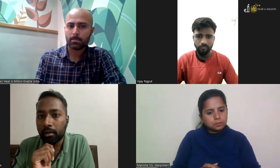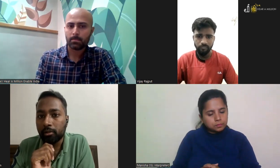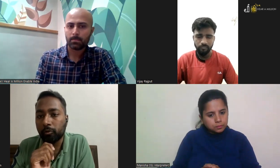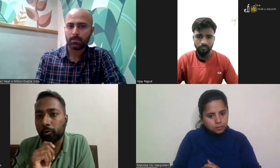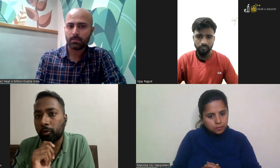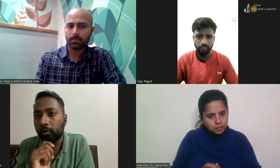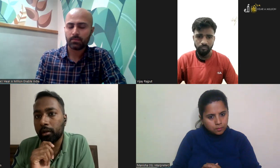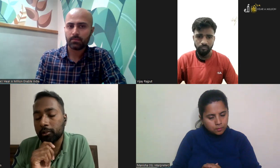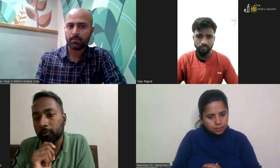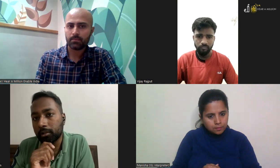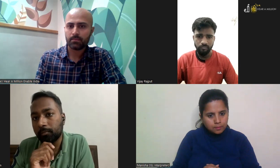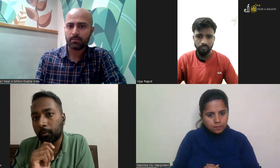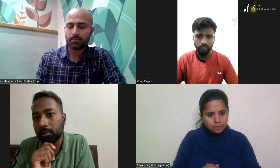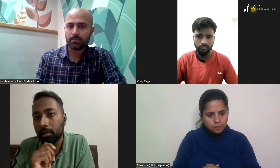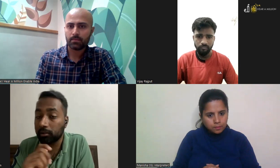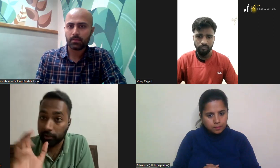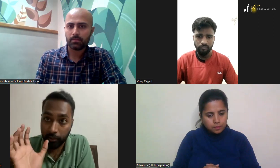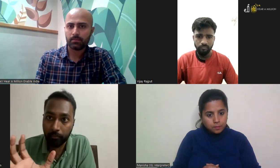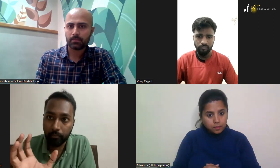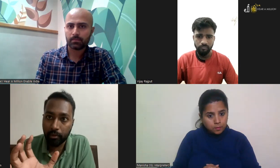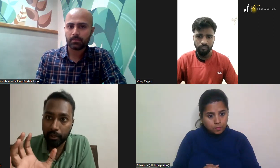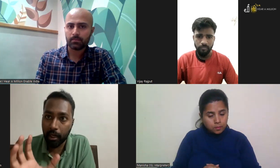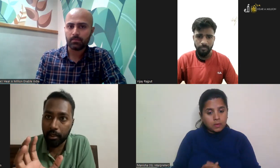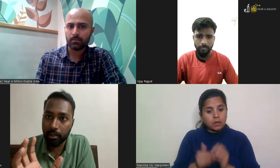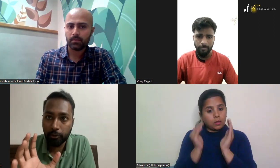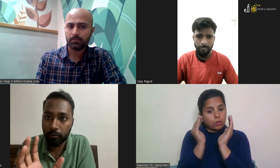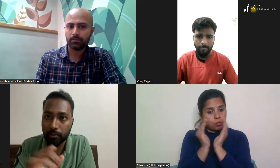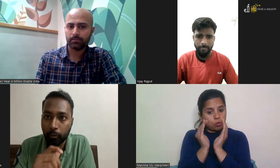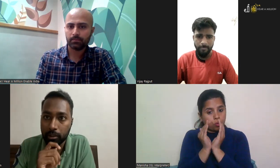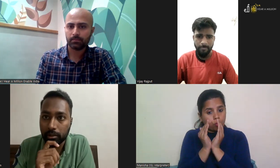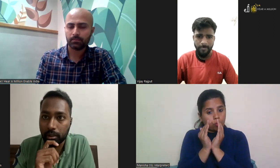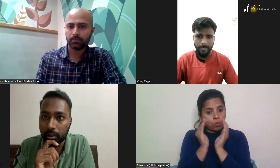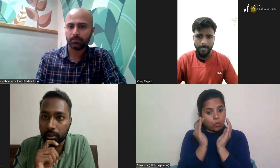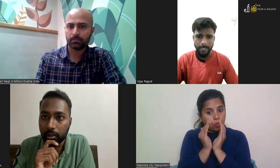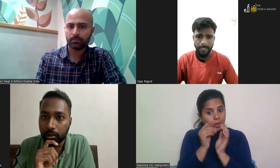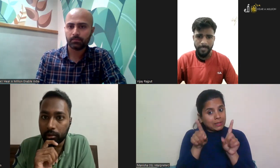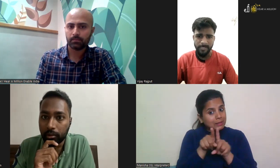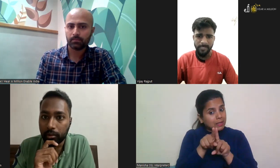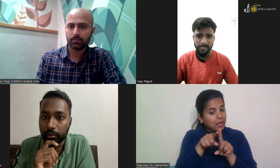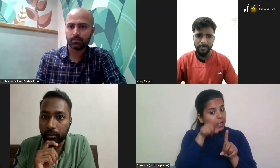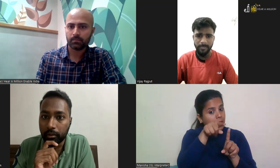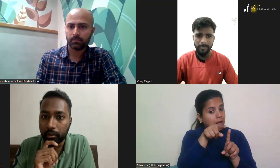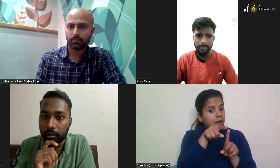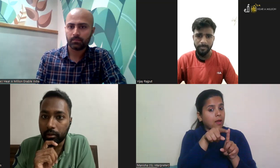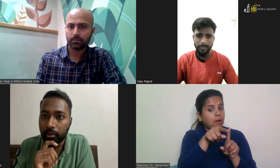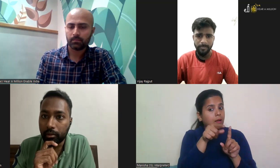Right. So insurance policy, same regarding insurance policy.